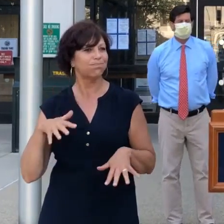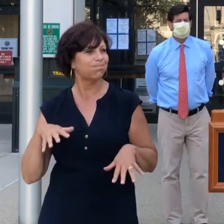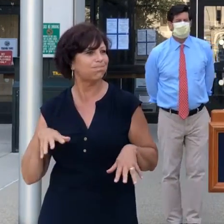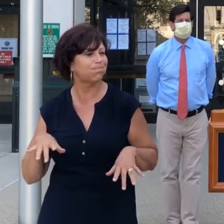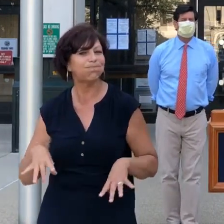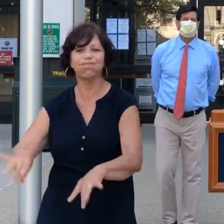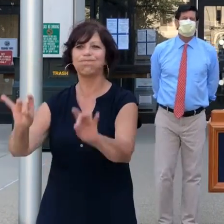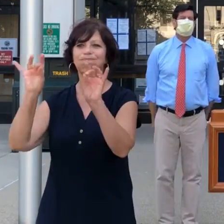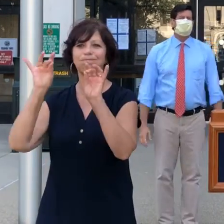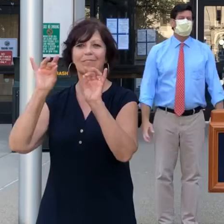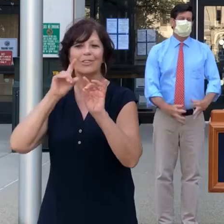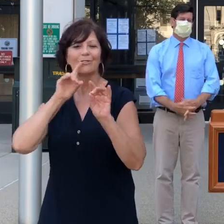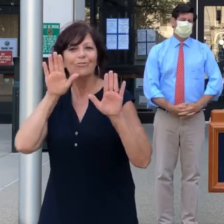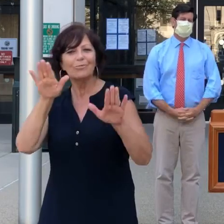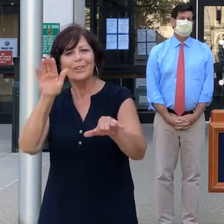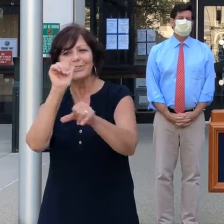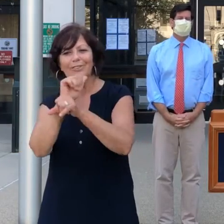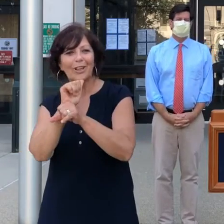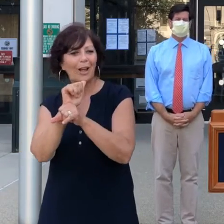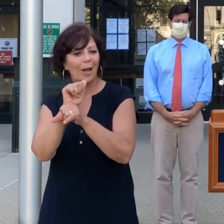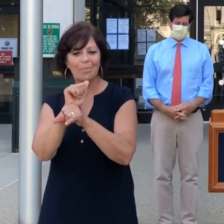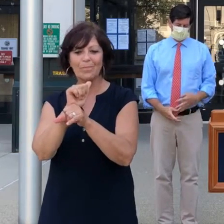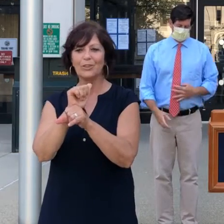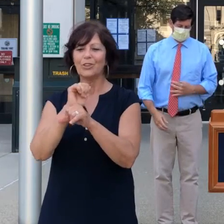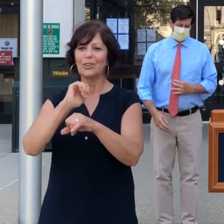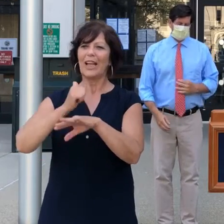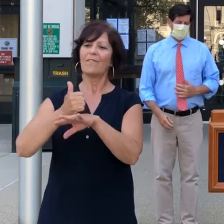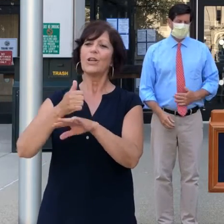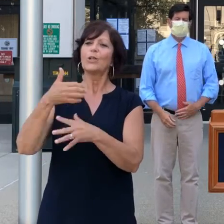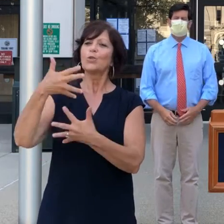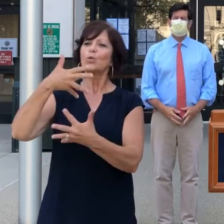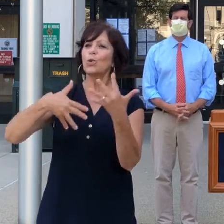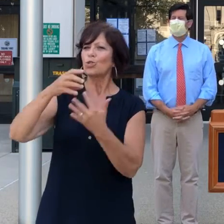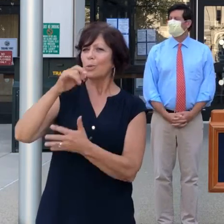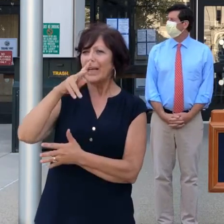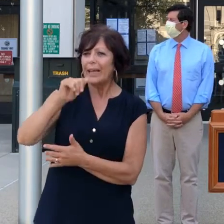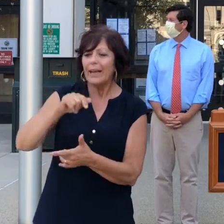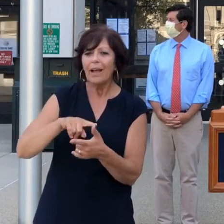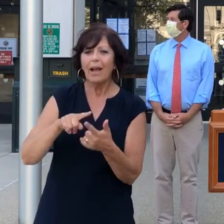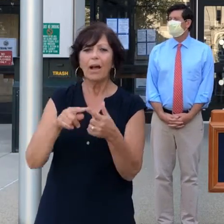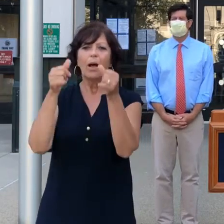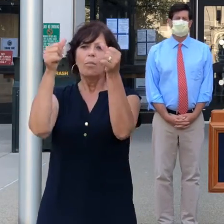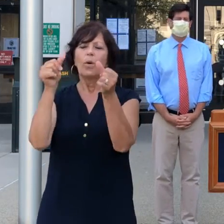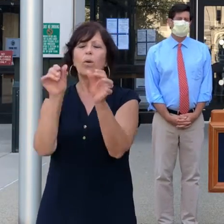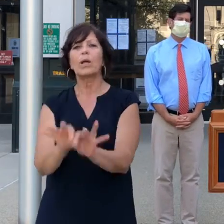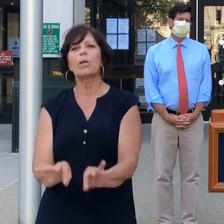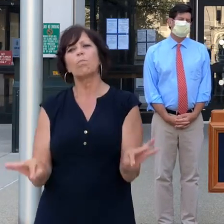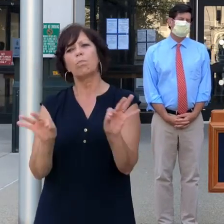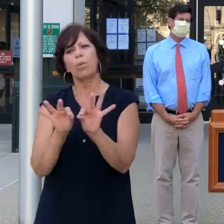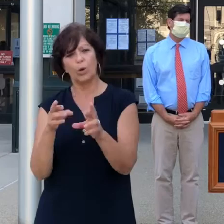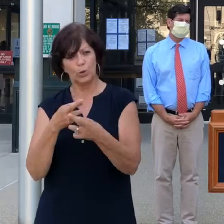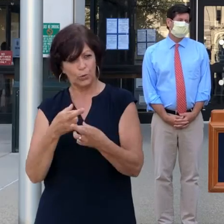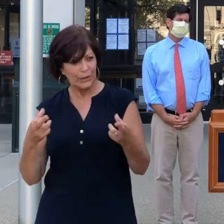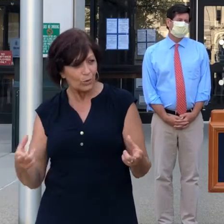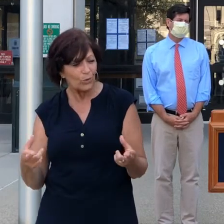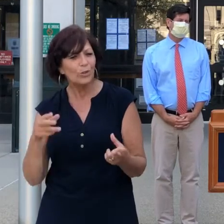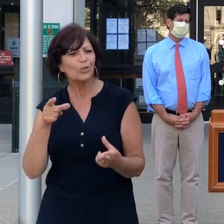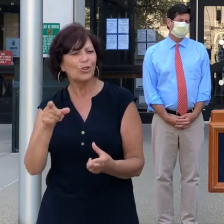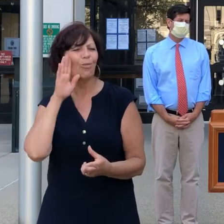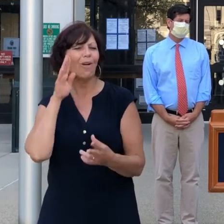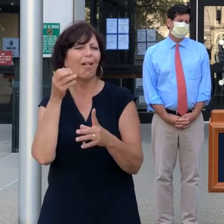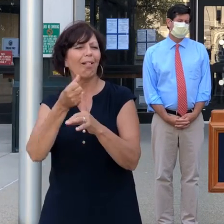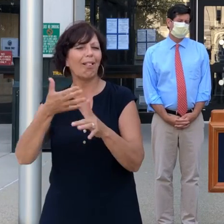done a phenomenal job creating a social media presence and posting really important resources on our website, which she'll go